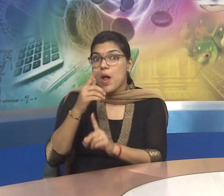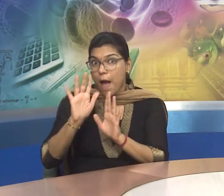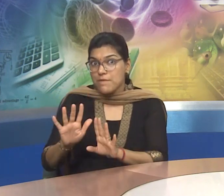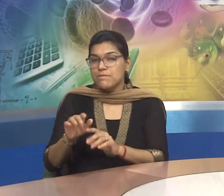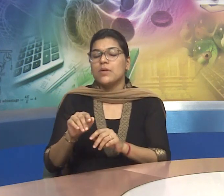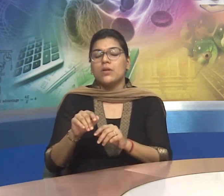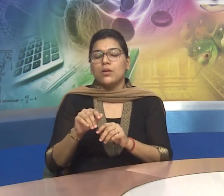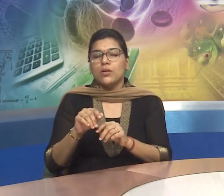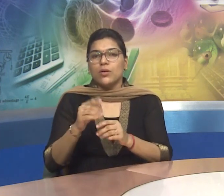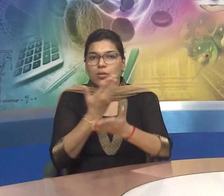because